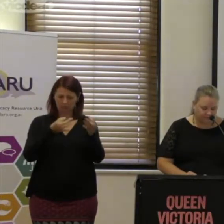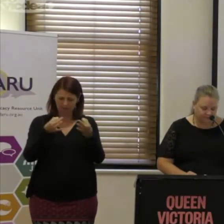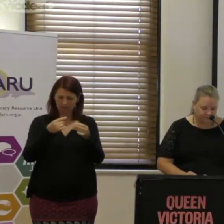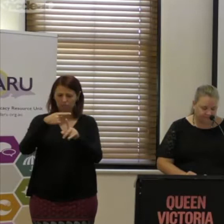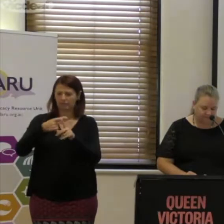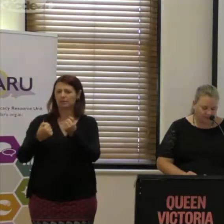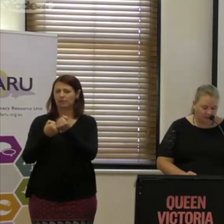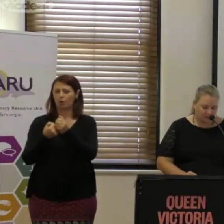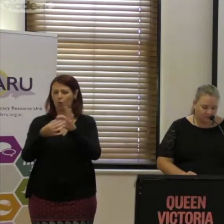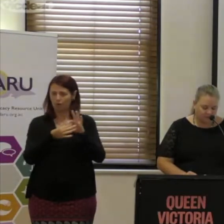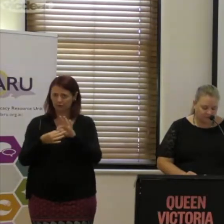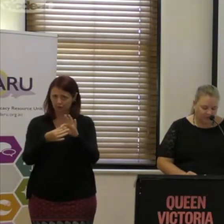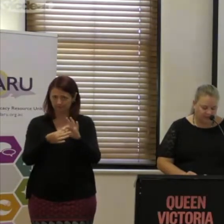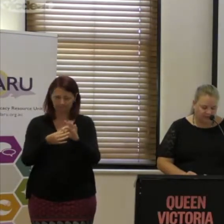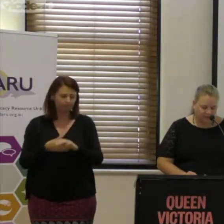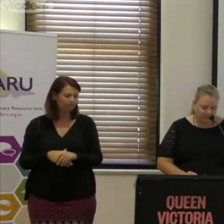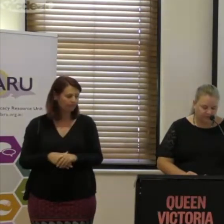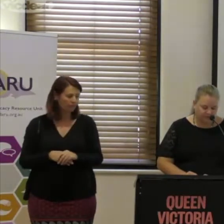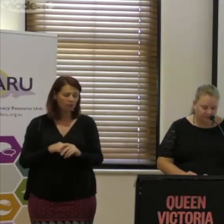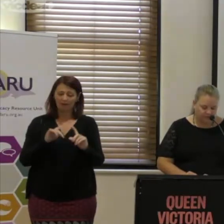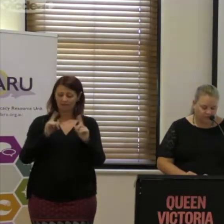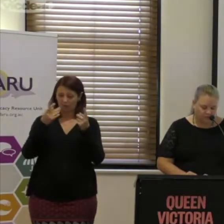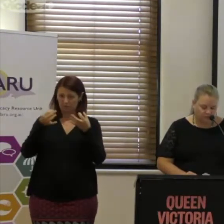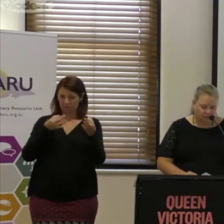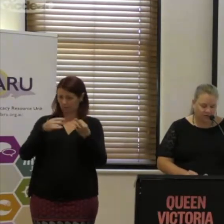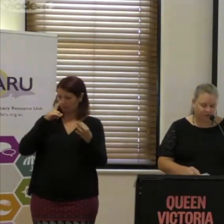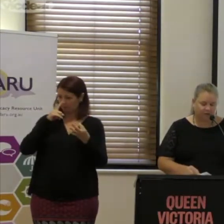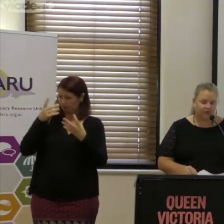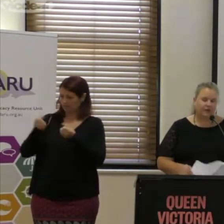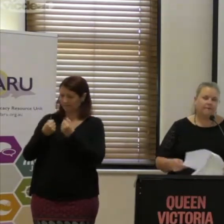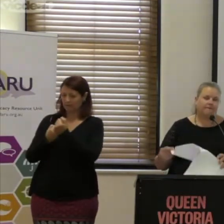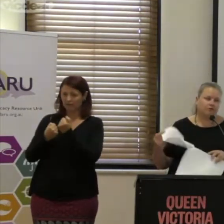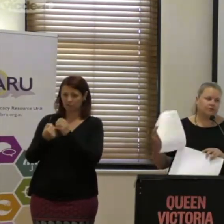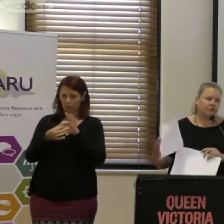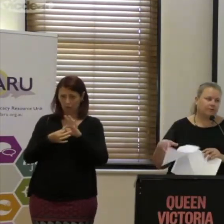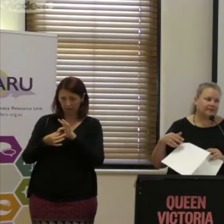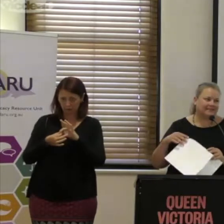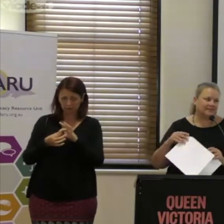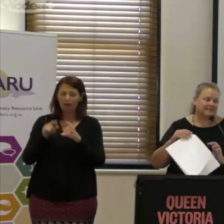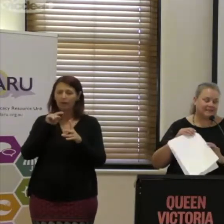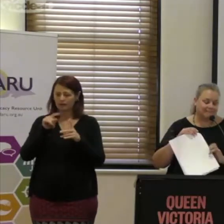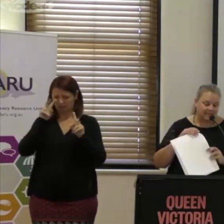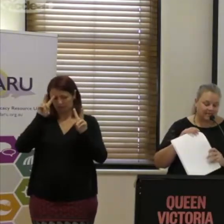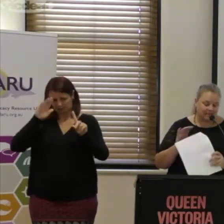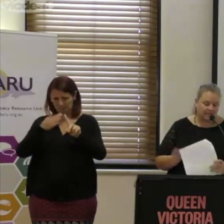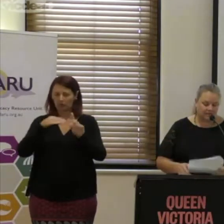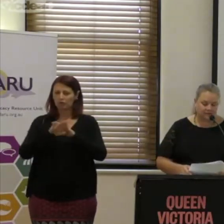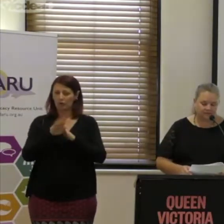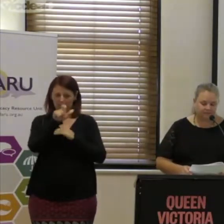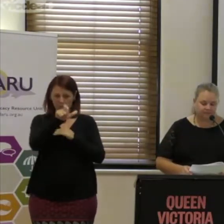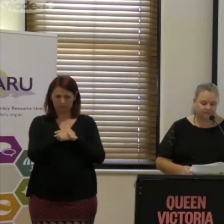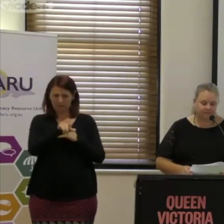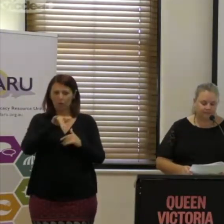coordination. So first plans for people receiving support coordination focus on participants' immediate